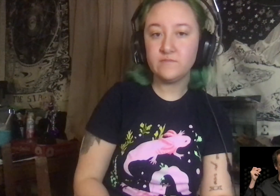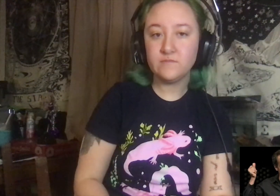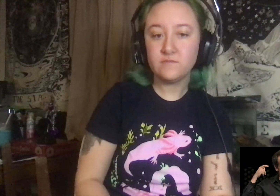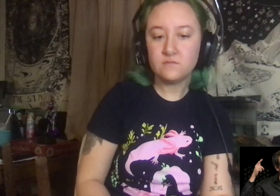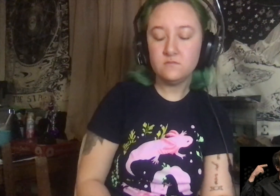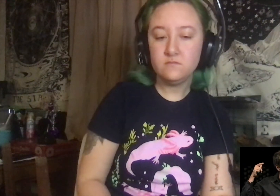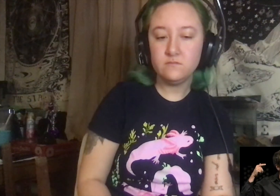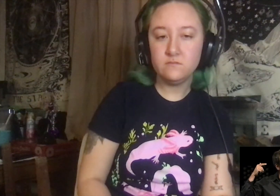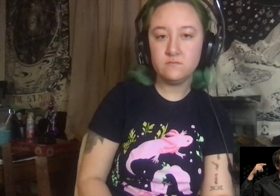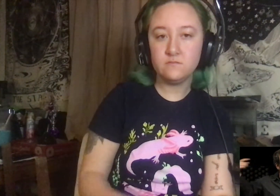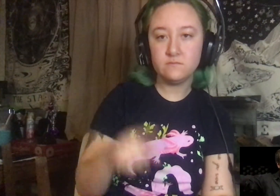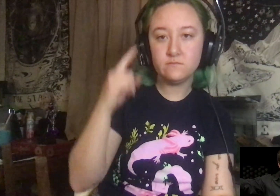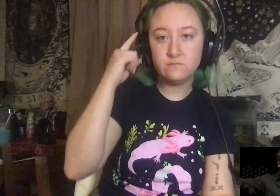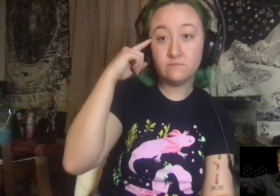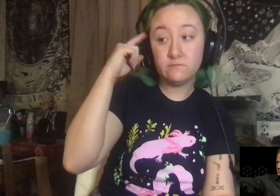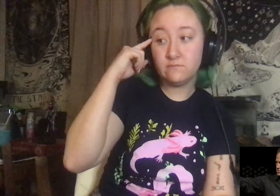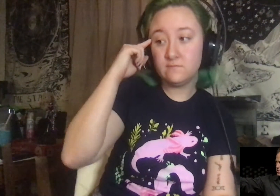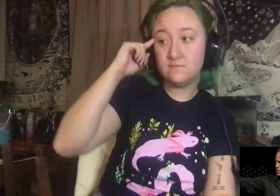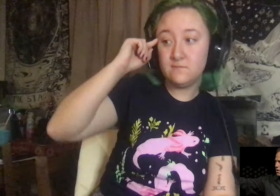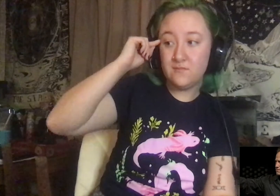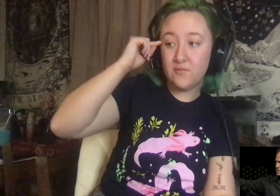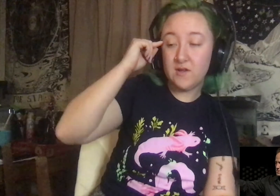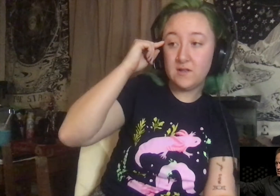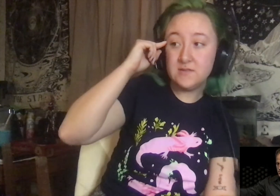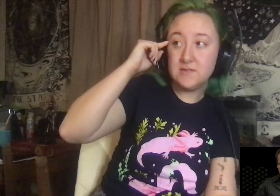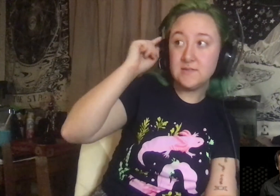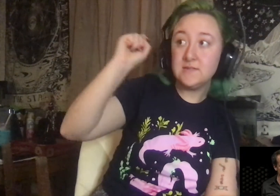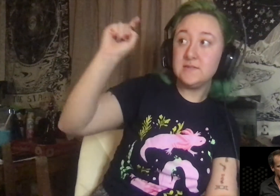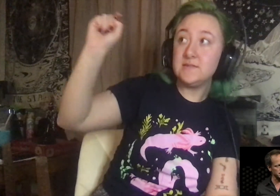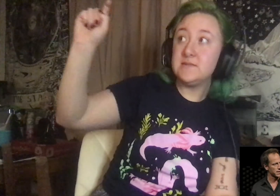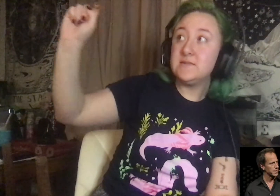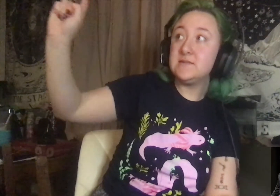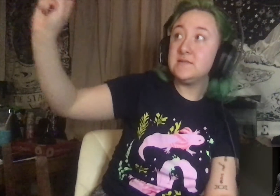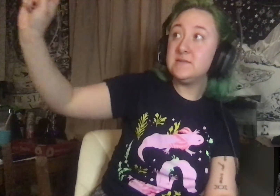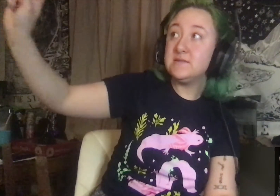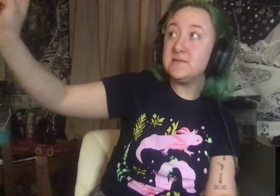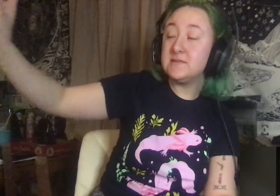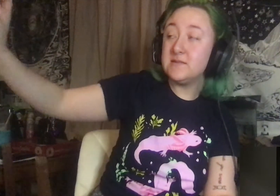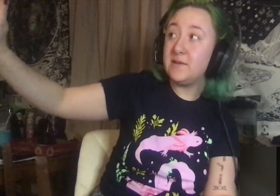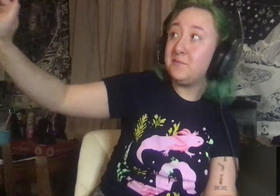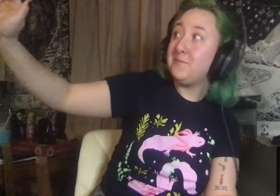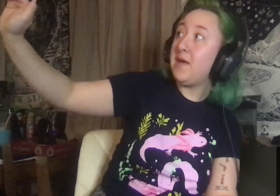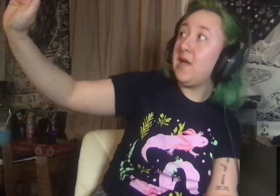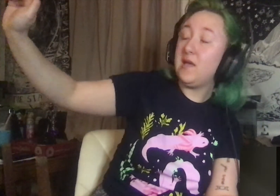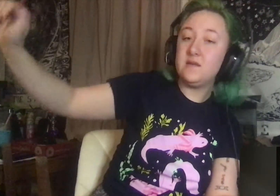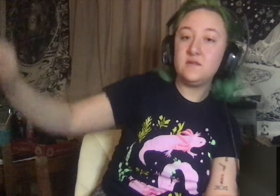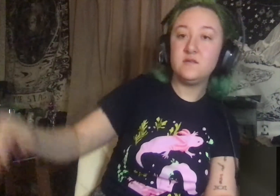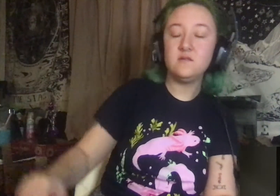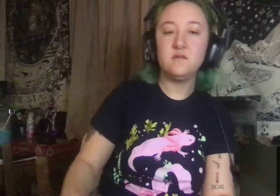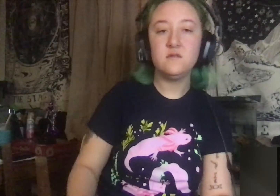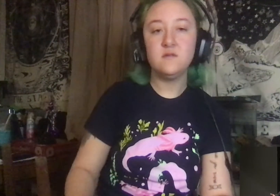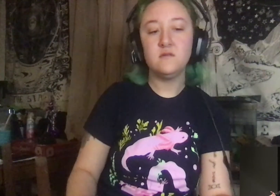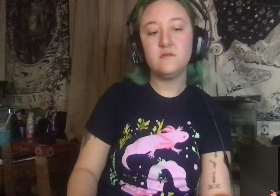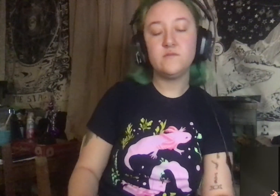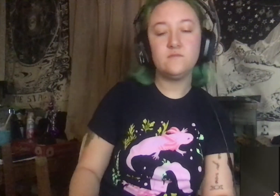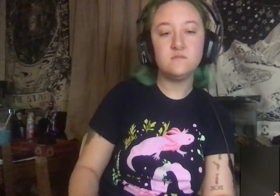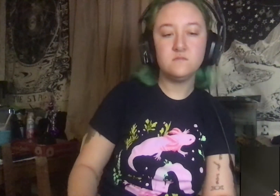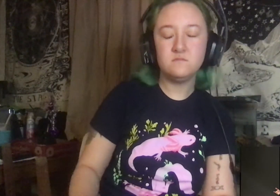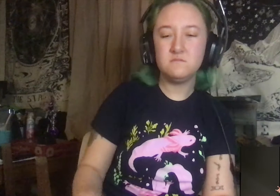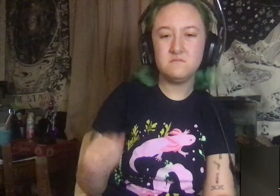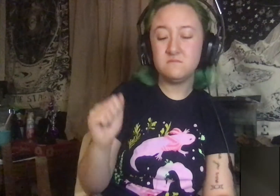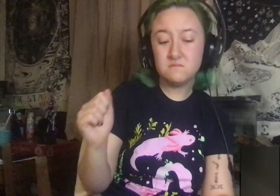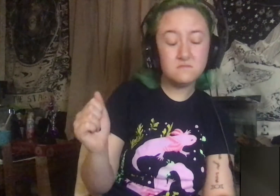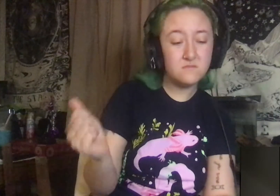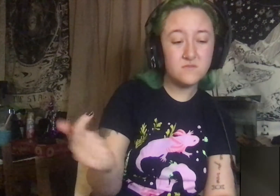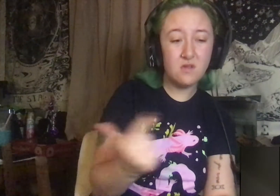where the brain goes, off on its own, and suddenly I'm standing there in the Rockies, and all I can think of